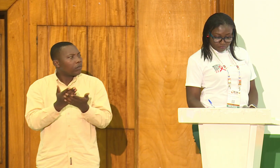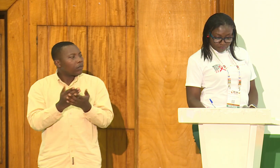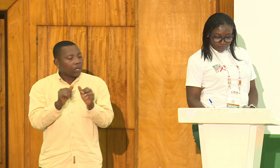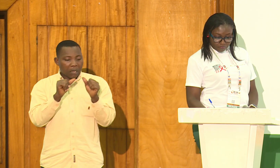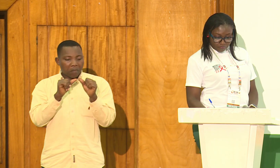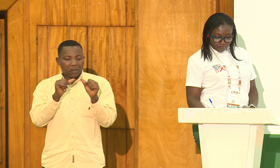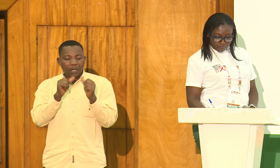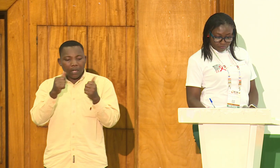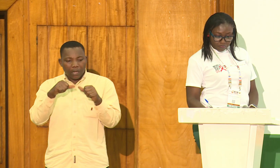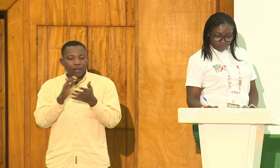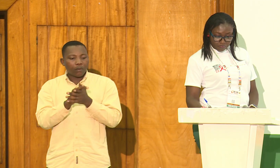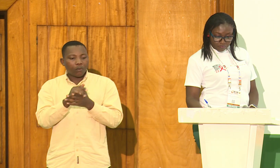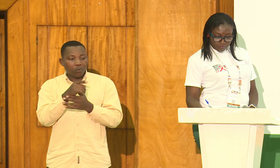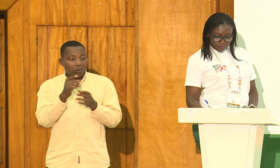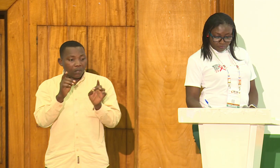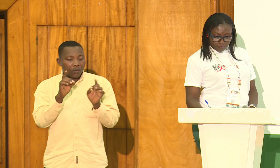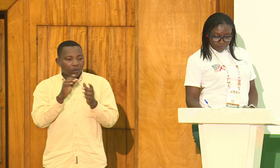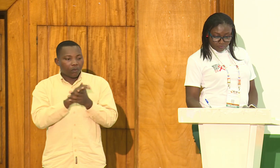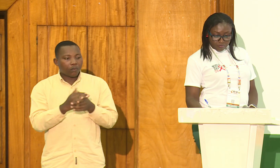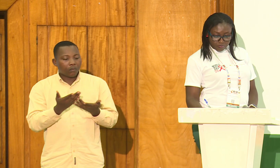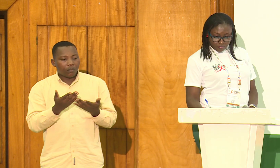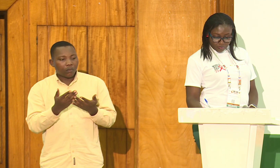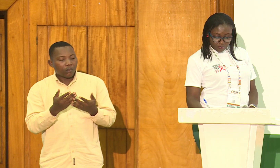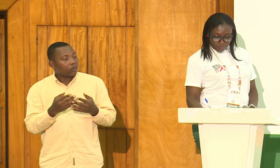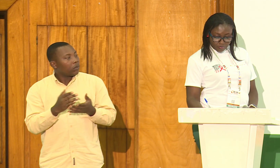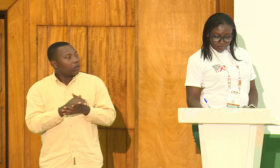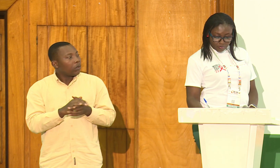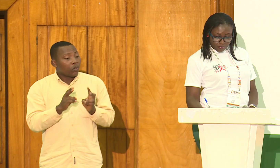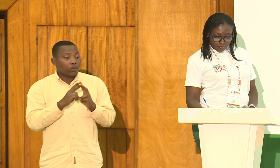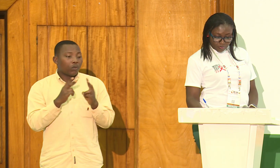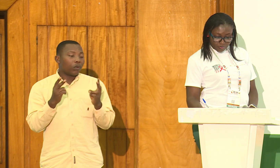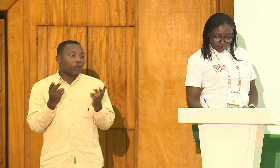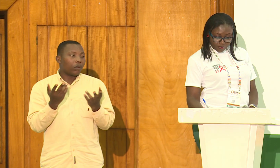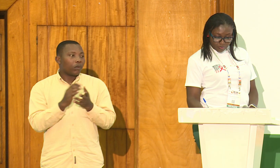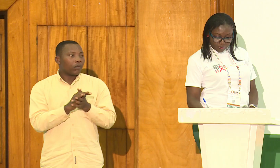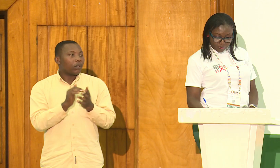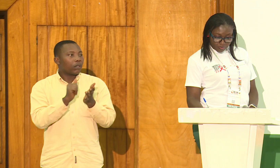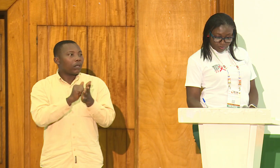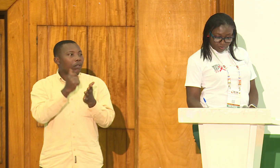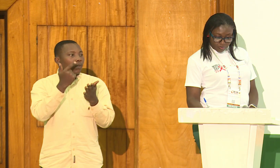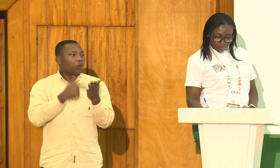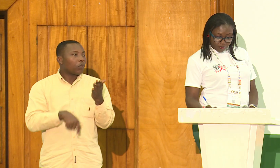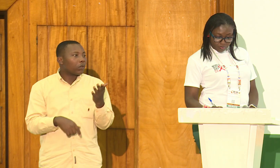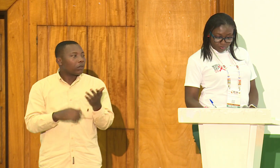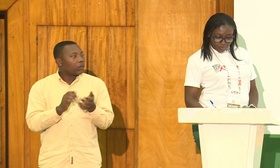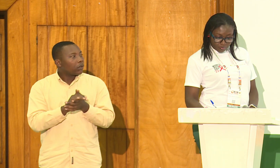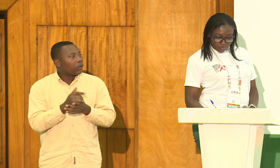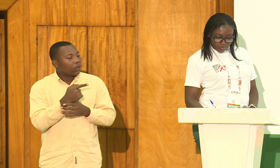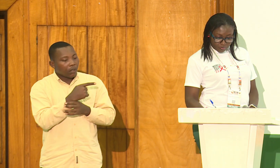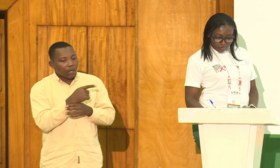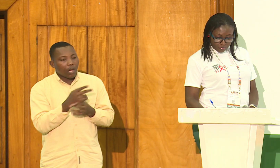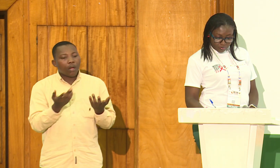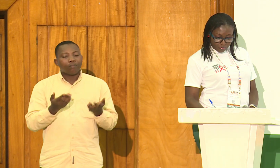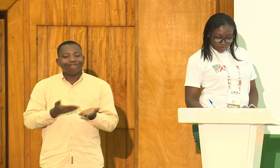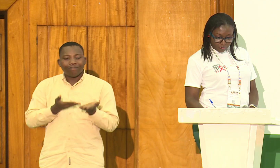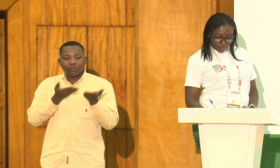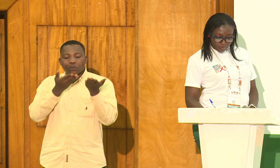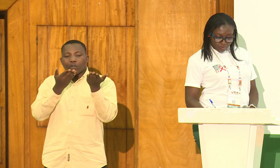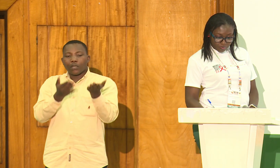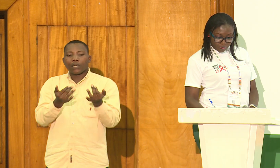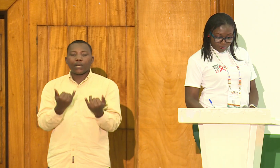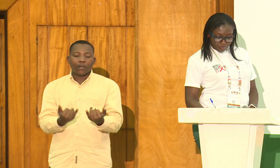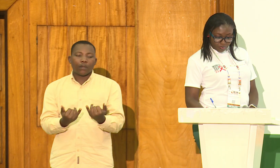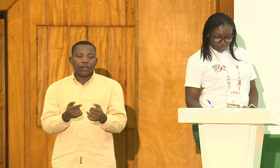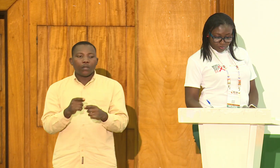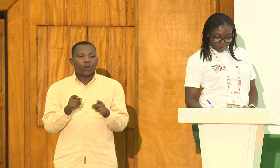That is something that you can do, waist to hip ratio. So that is what I would recommend at the moment, but